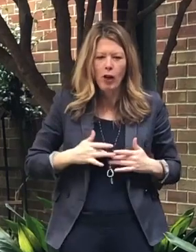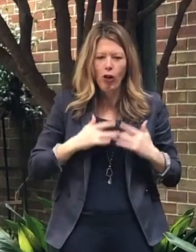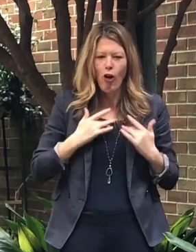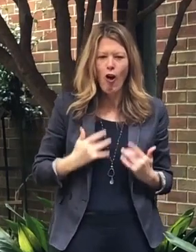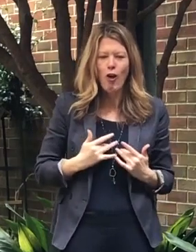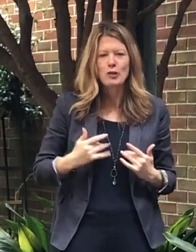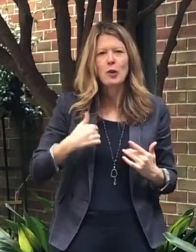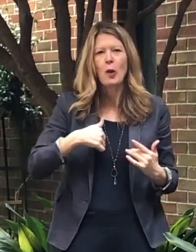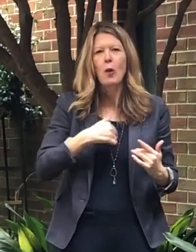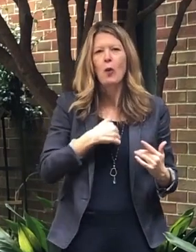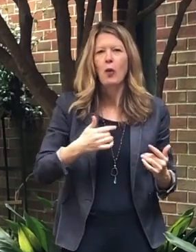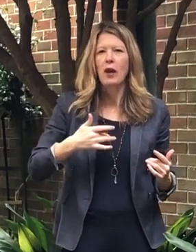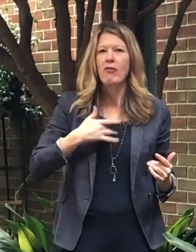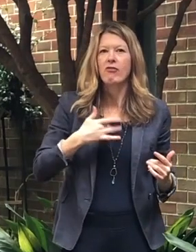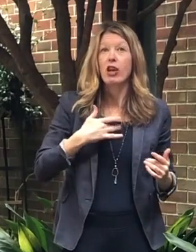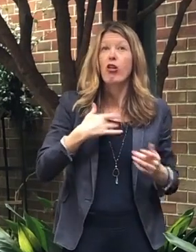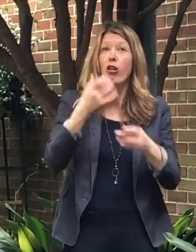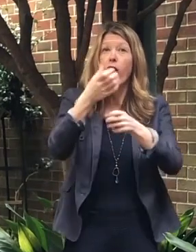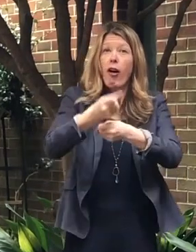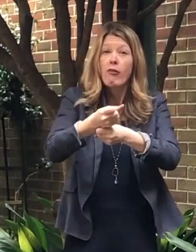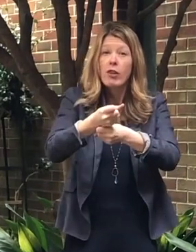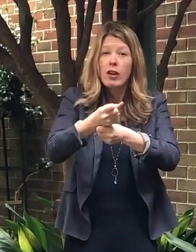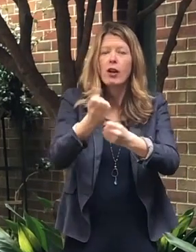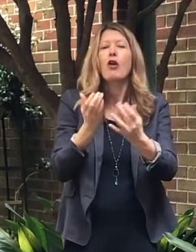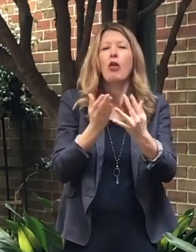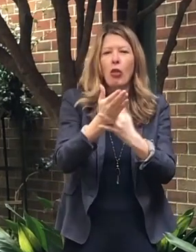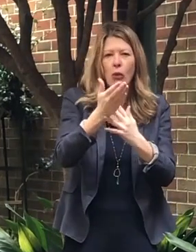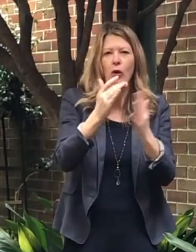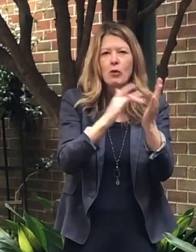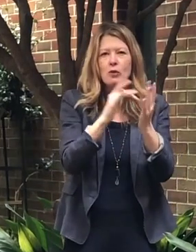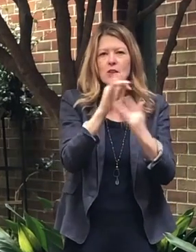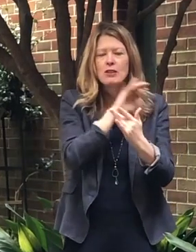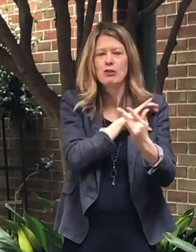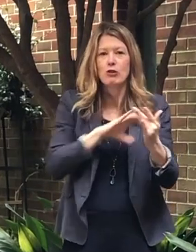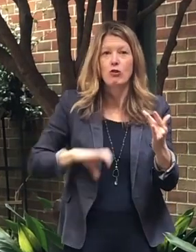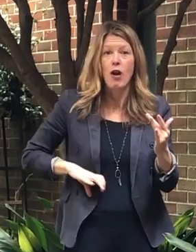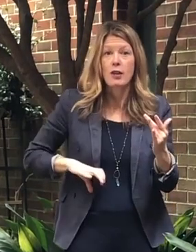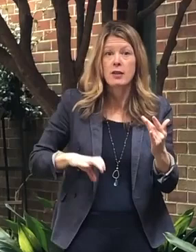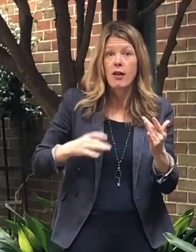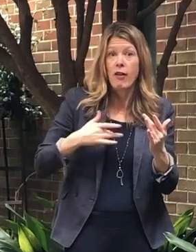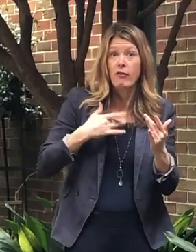Such is the confidence that we have through Christ toward God.